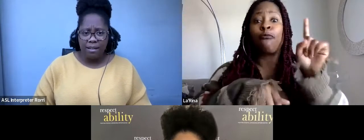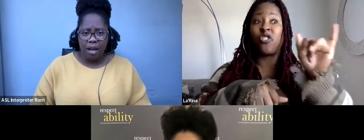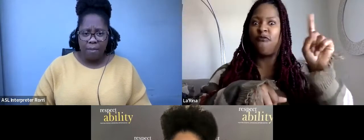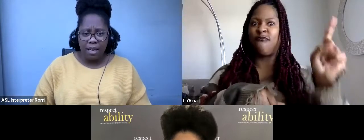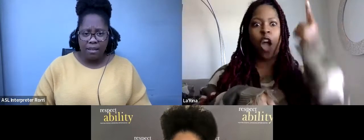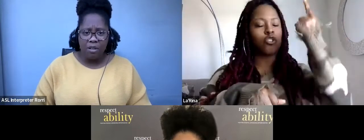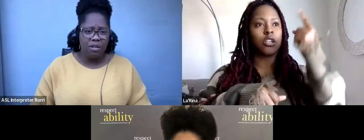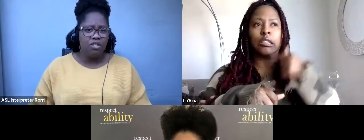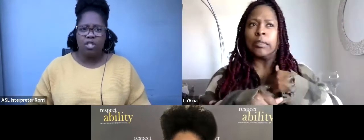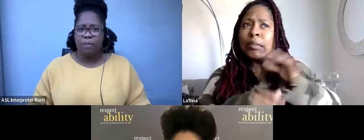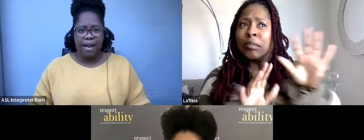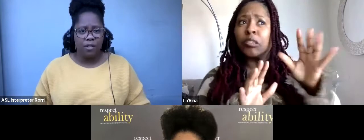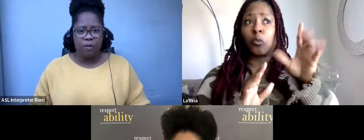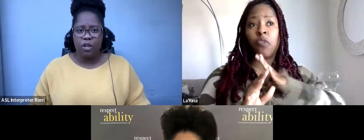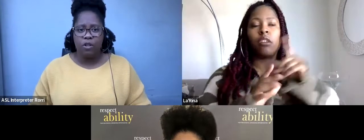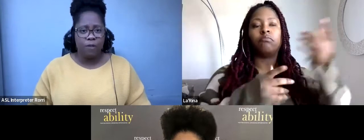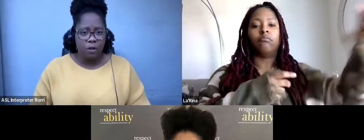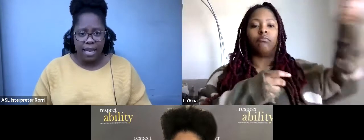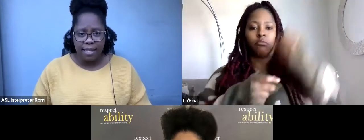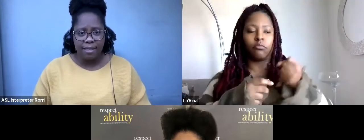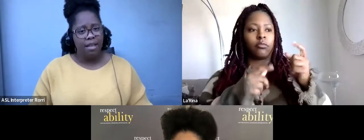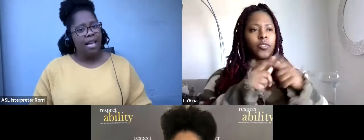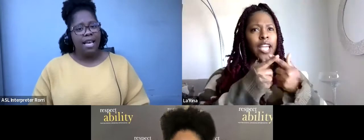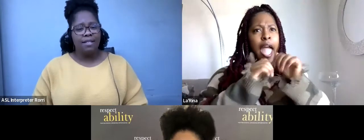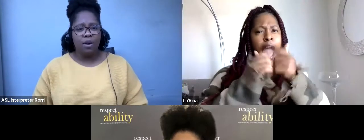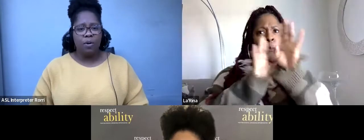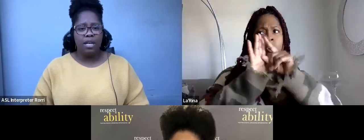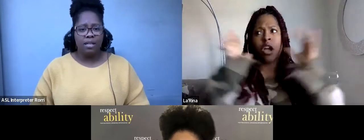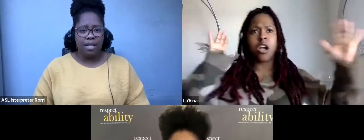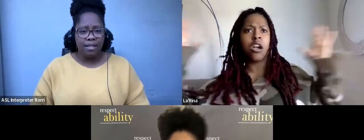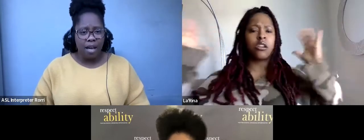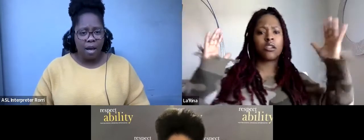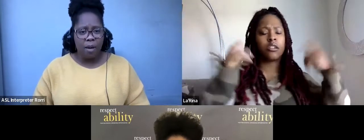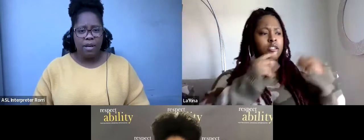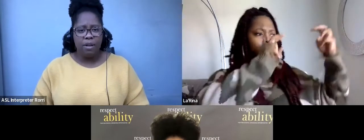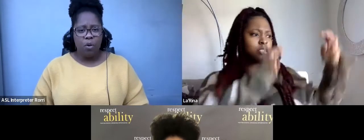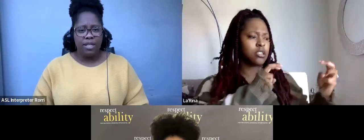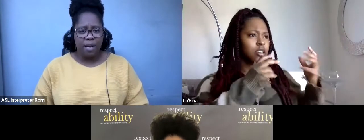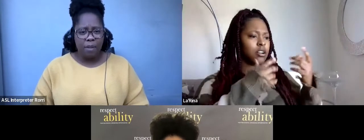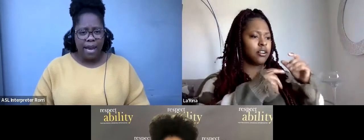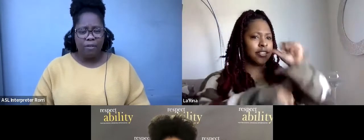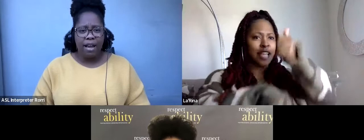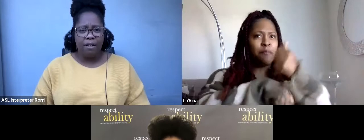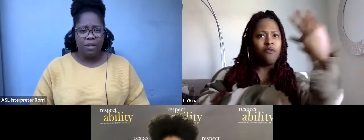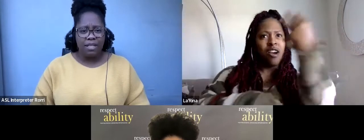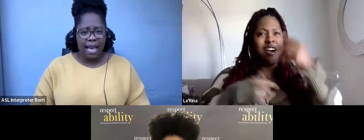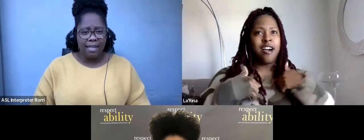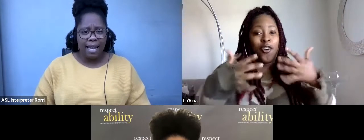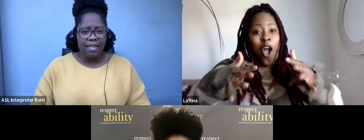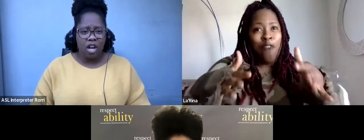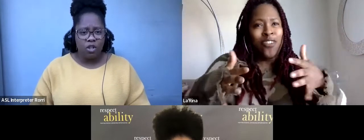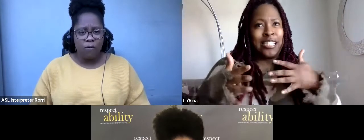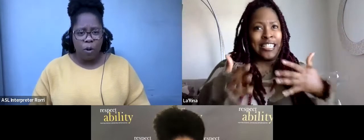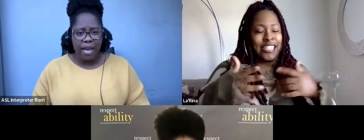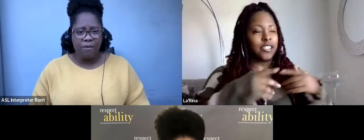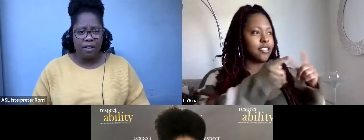you mind coming? This is just a practice for me. You're the first guest. And so he decided to come, and we set up the background, and we sat like